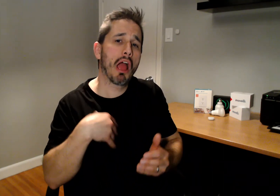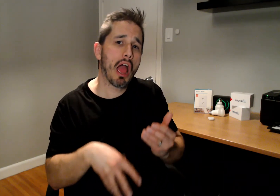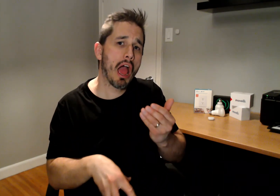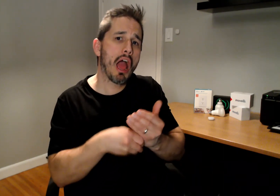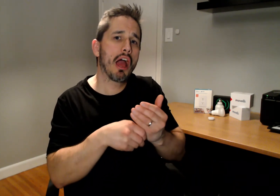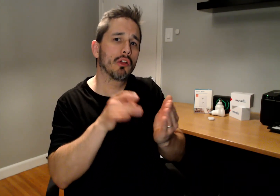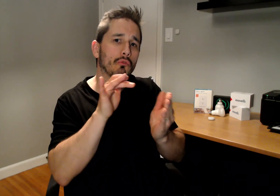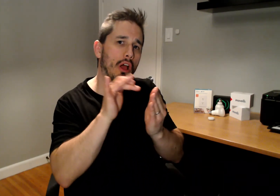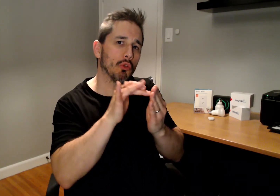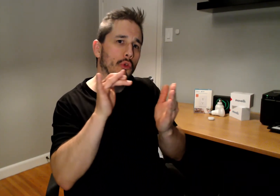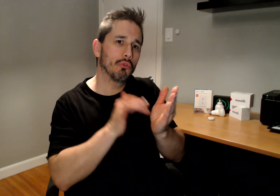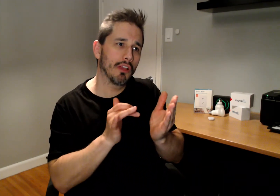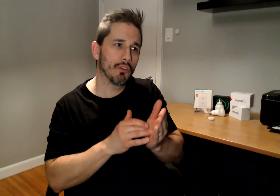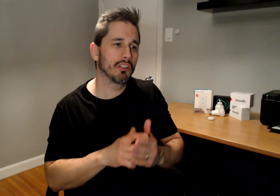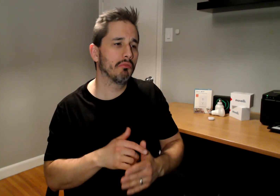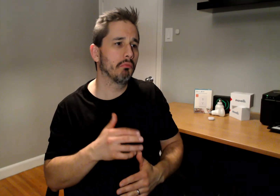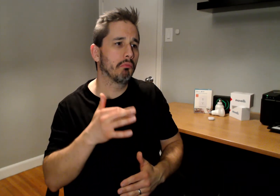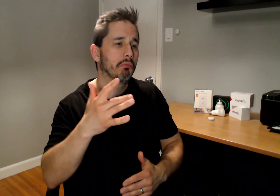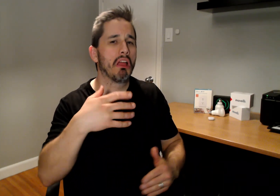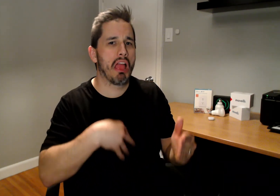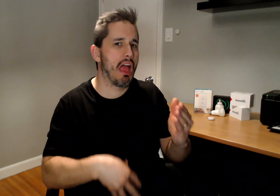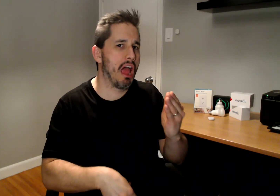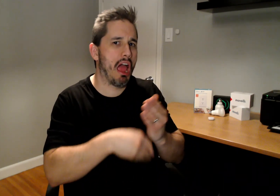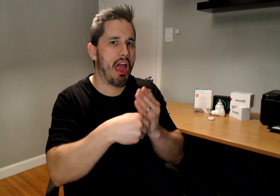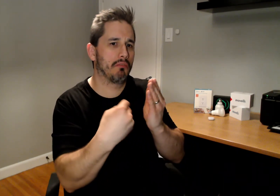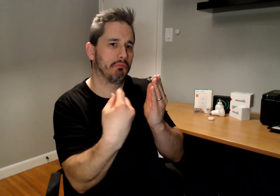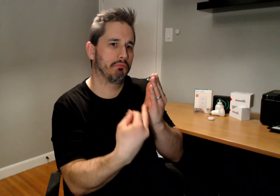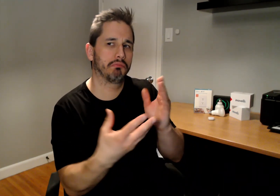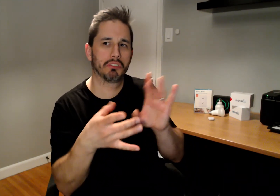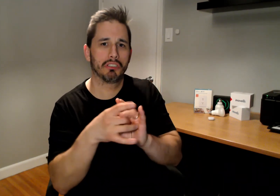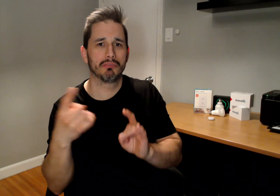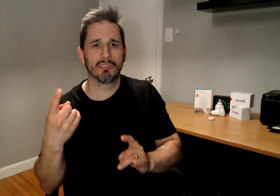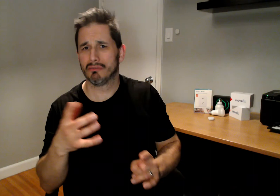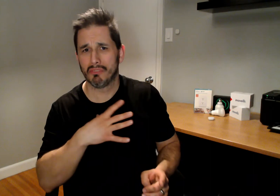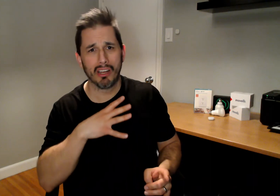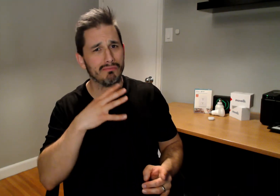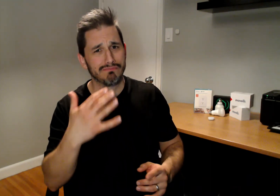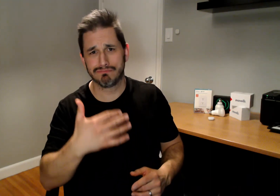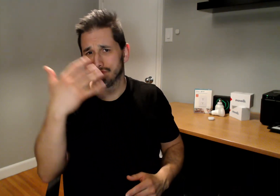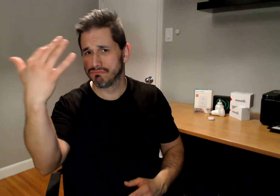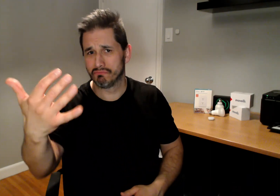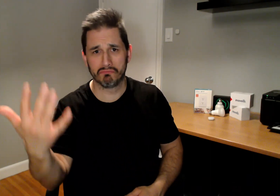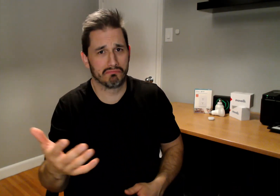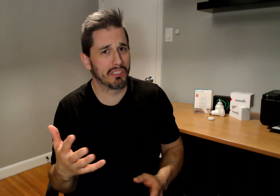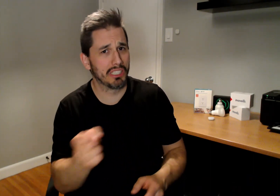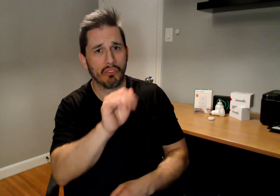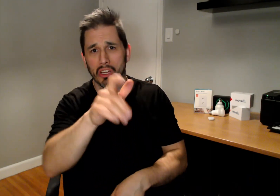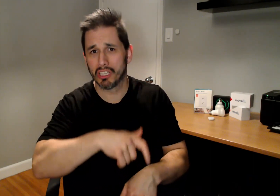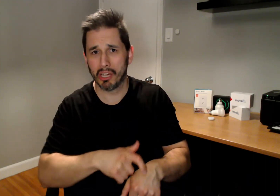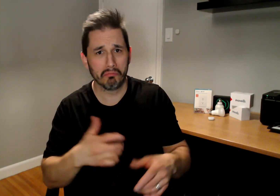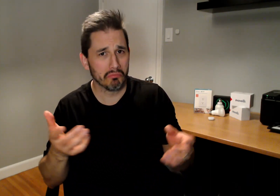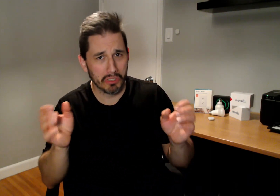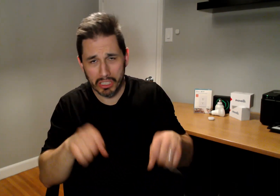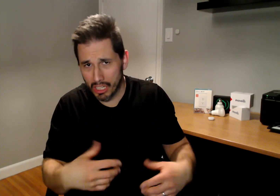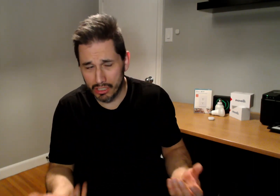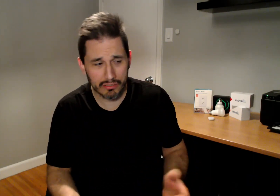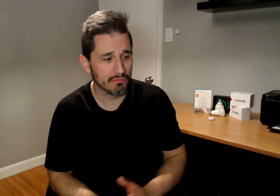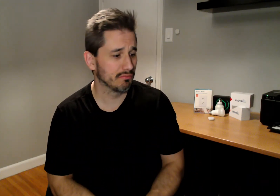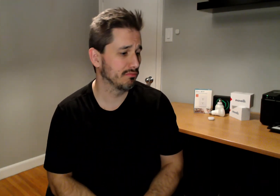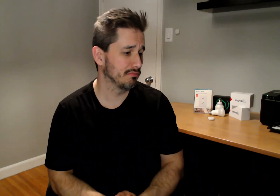lights. Over time, as you get more savvy, you could maybe add double tapping or maybe connecting that LED strip to something. Completely up to your